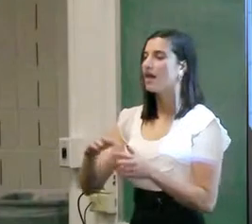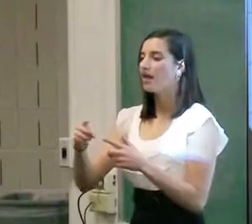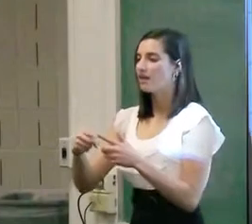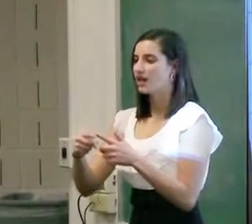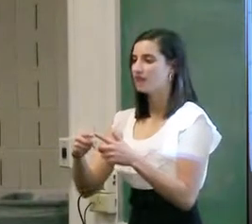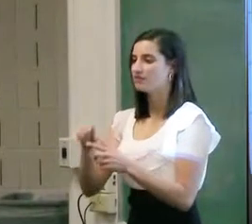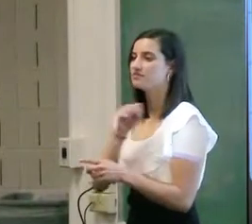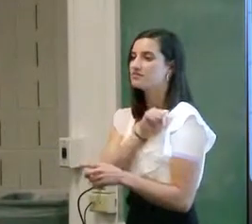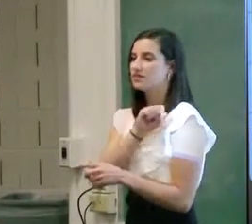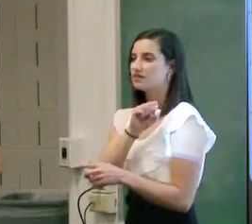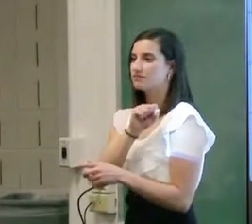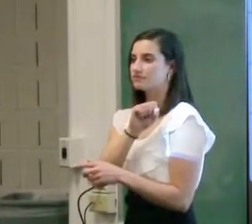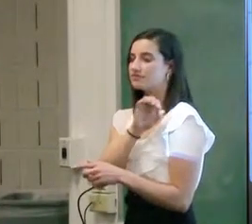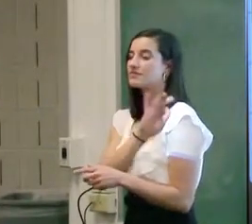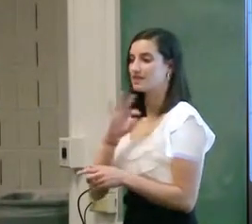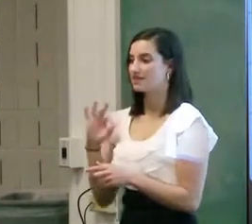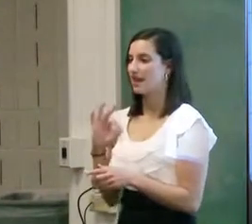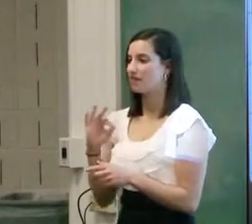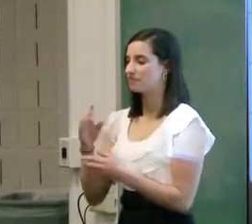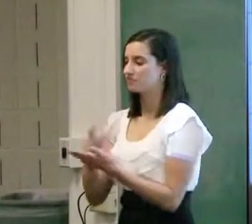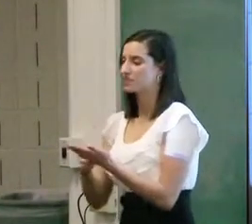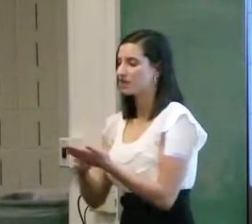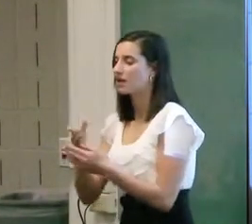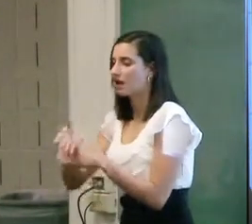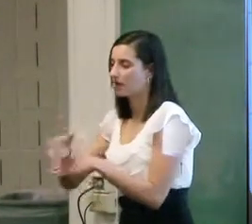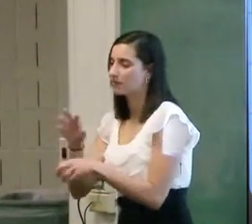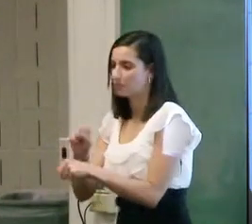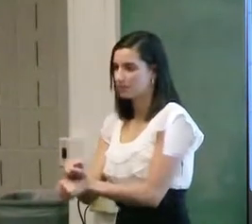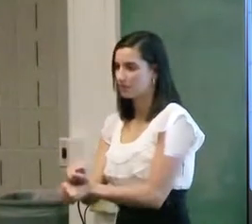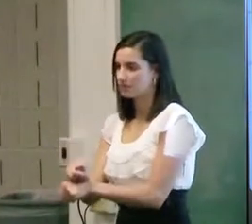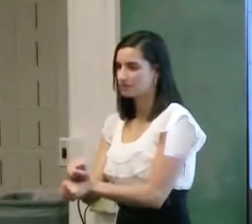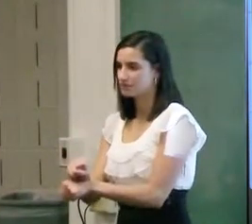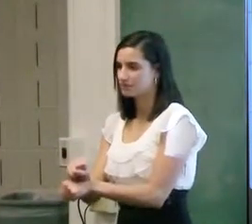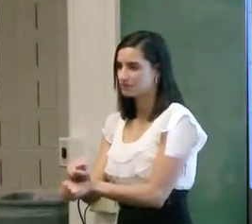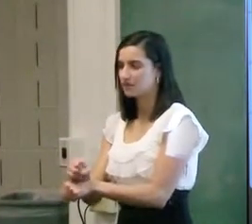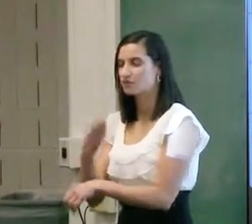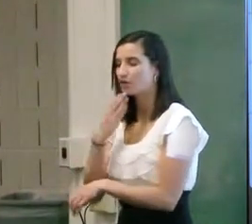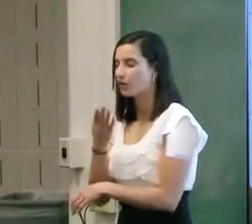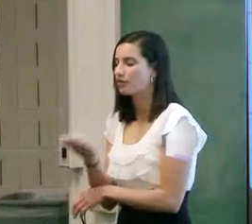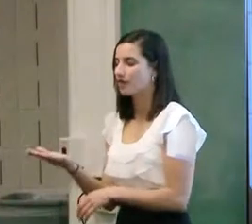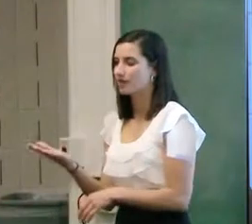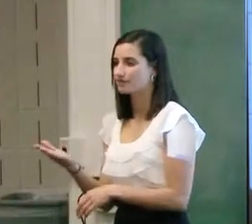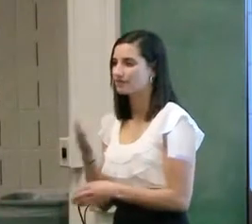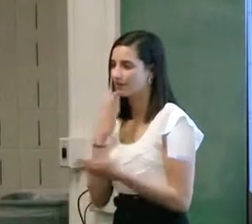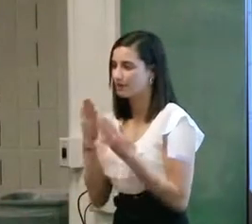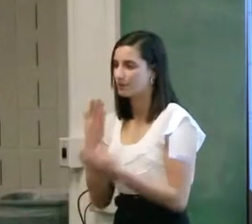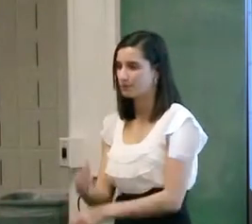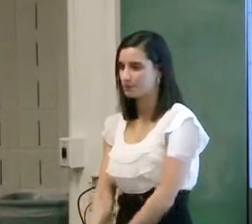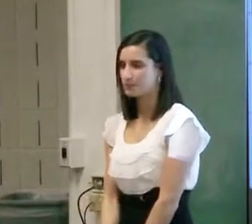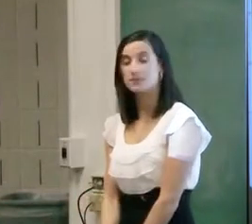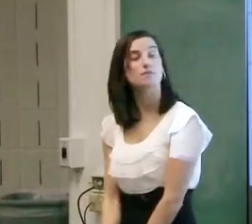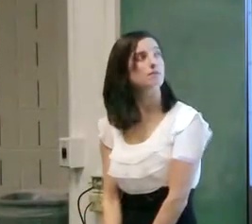a staff that you can talk to afterwards is just the most fortunate thing that you guys have there, I believe.